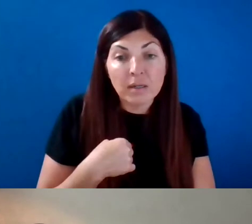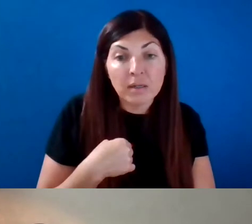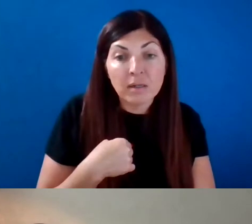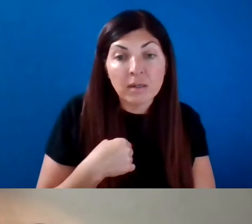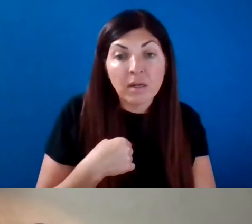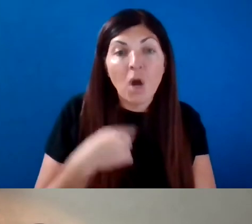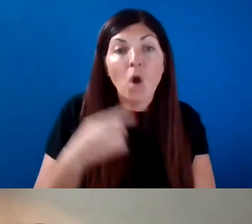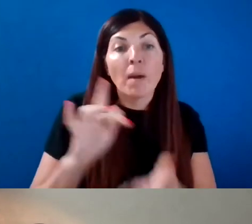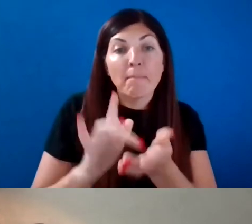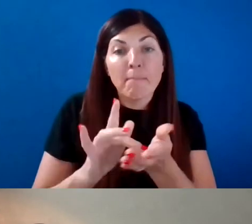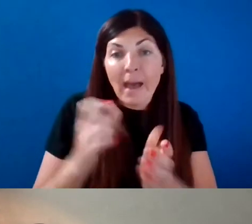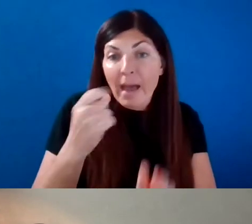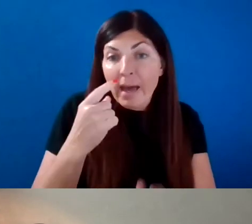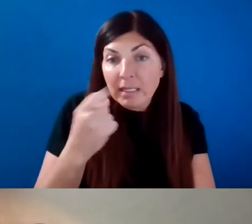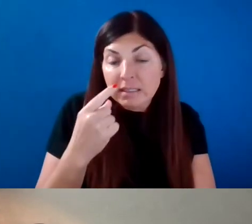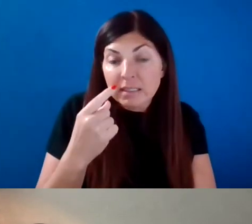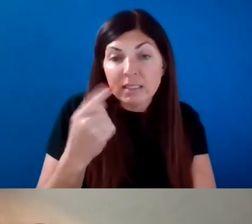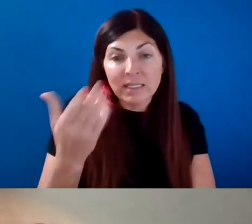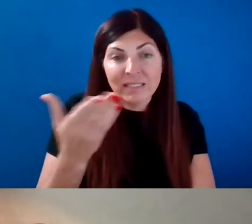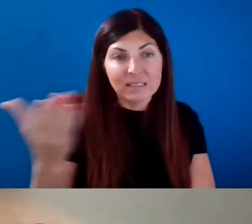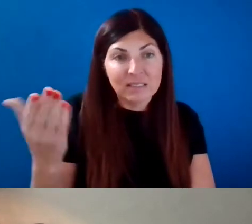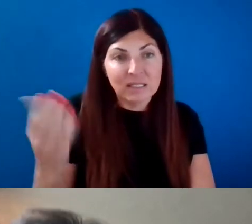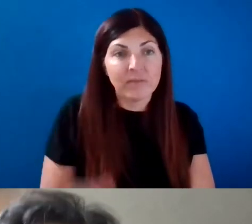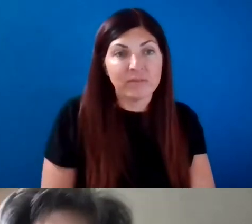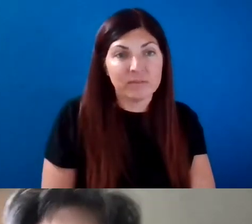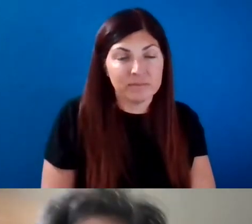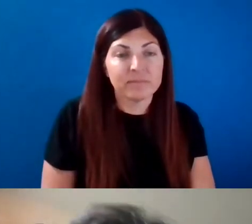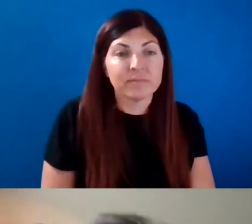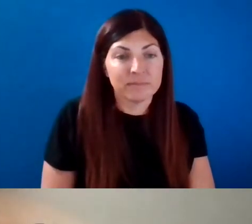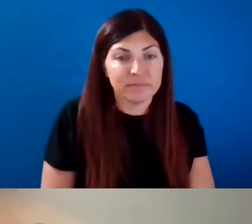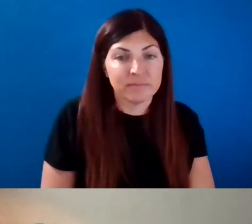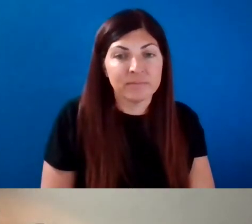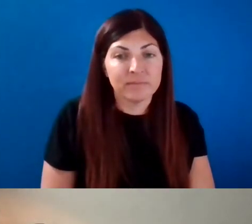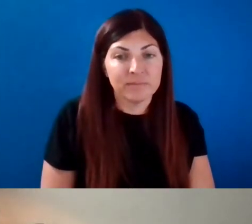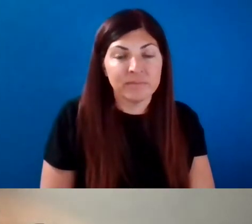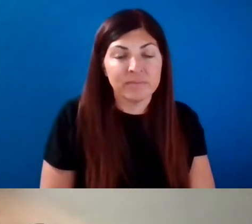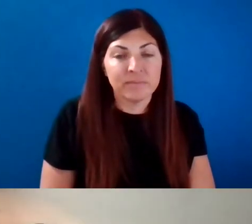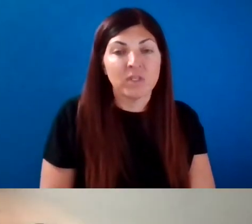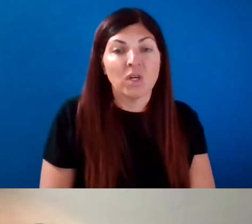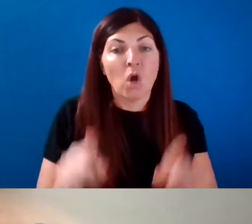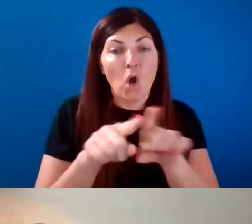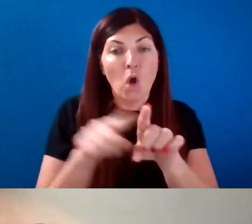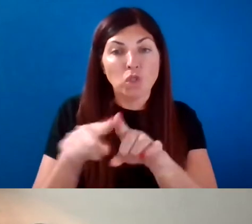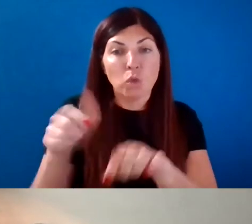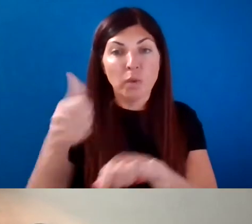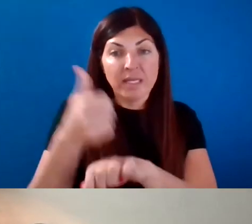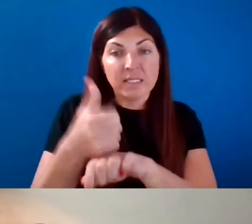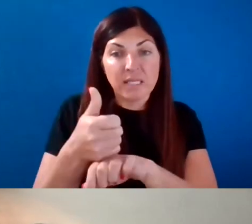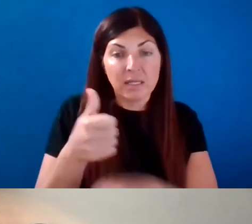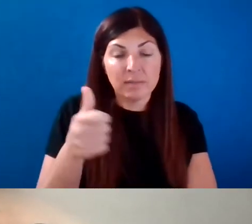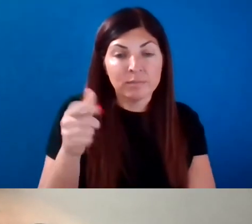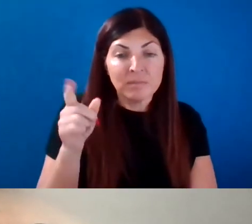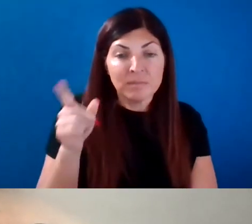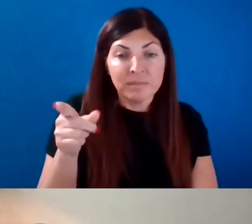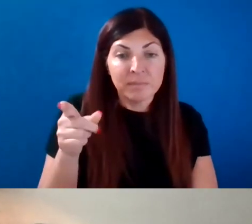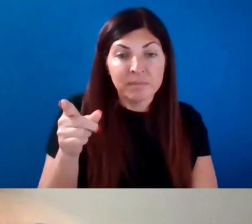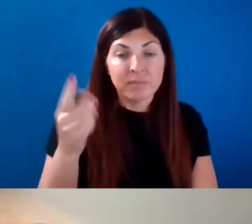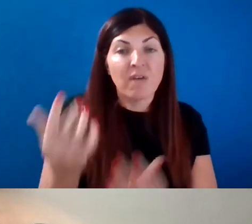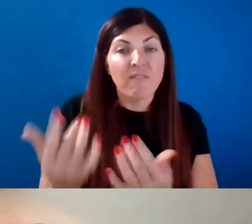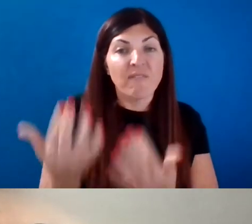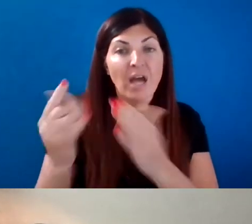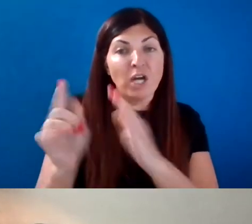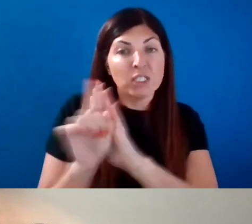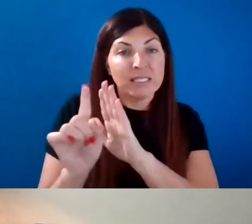my medication and stuff like that. They also set up a fire